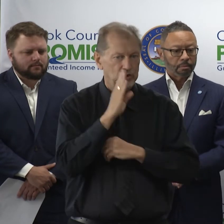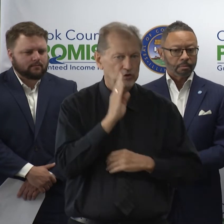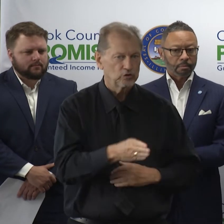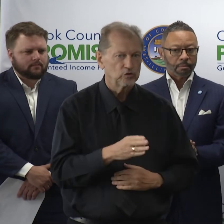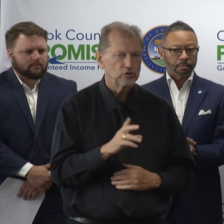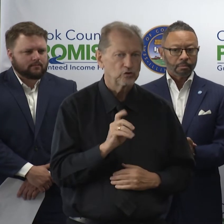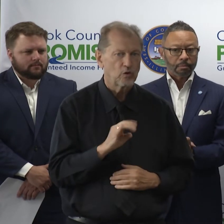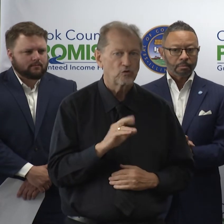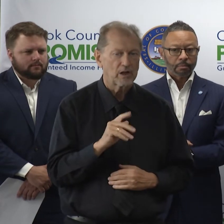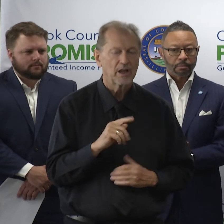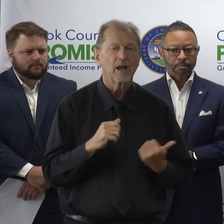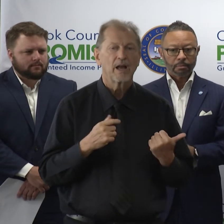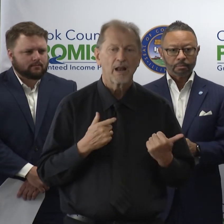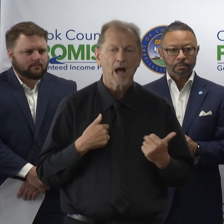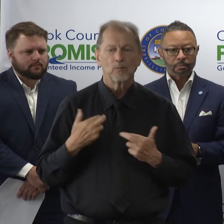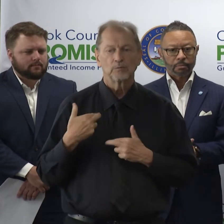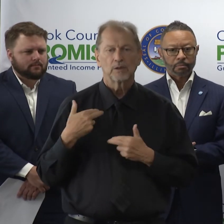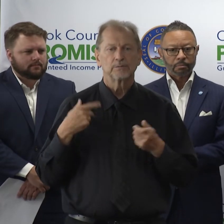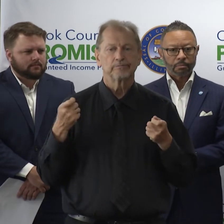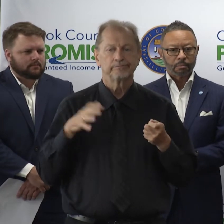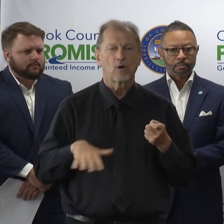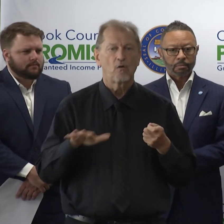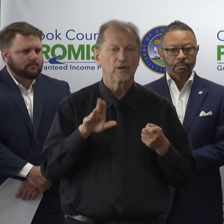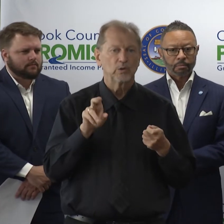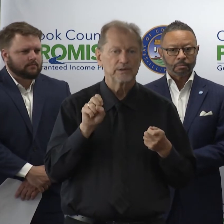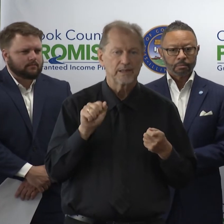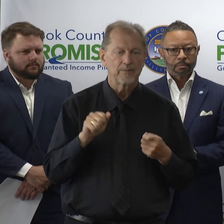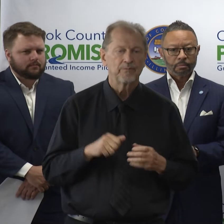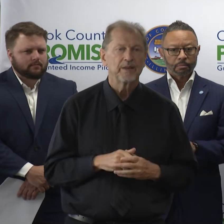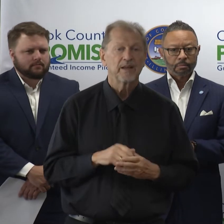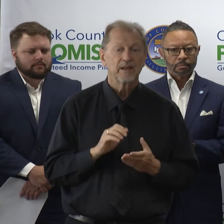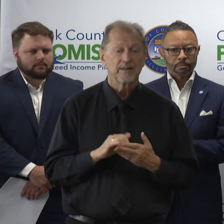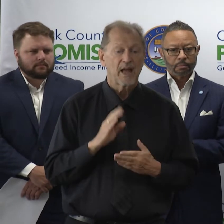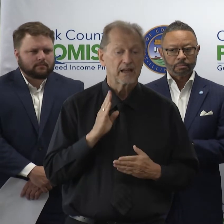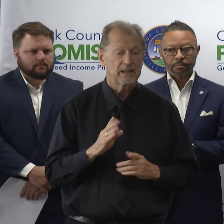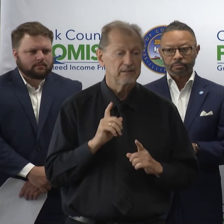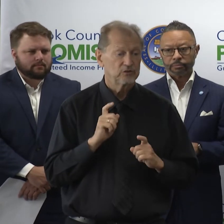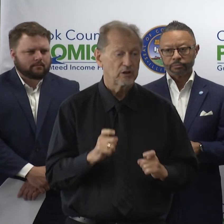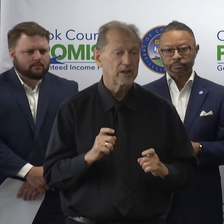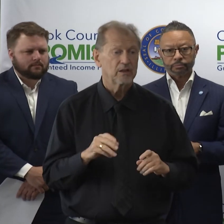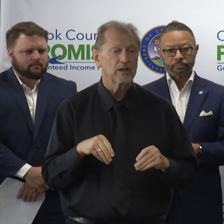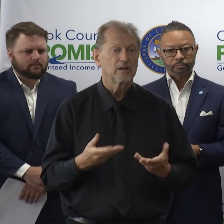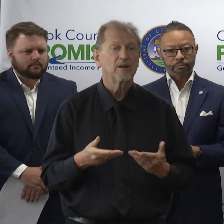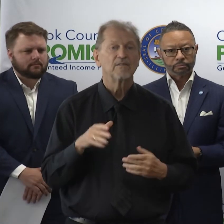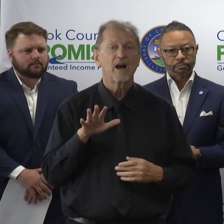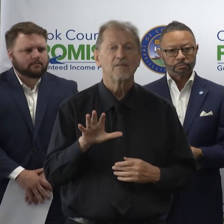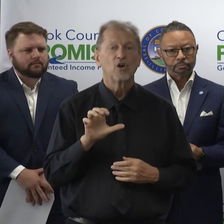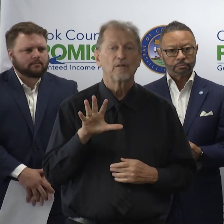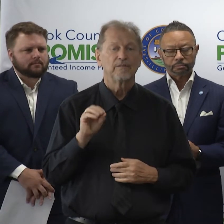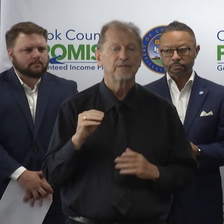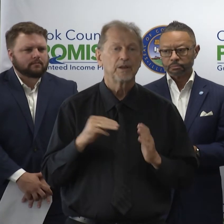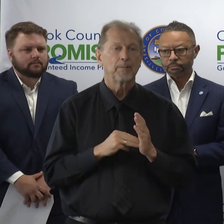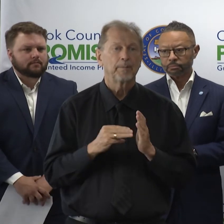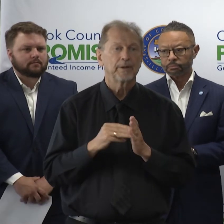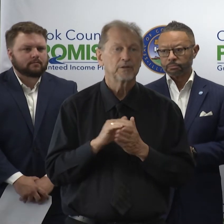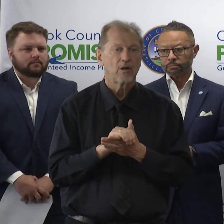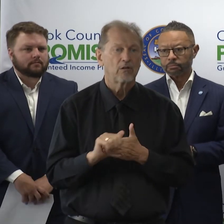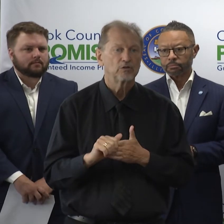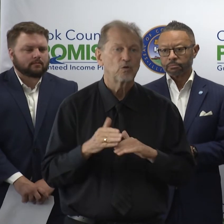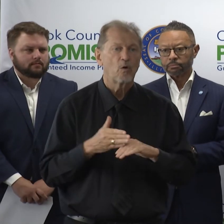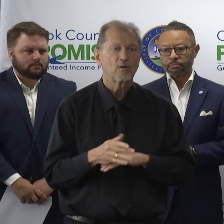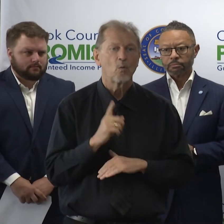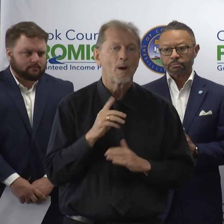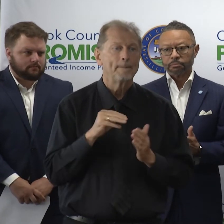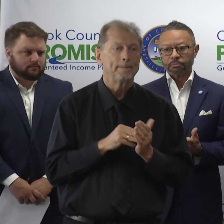U.S. operations. Over the last decade, Give Directly has delivered $550 million to over a million people